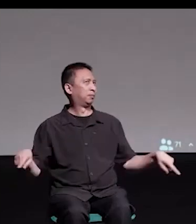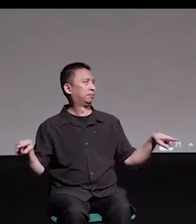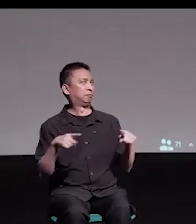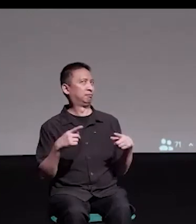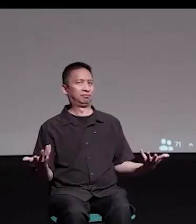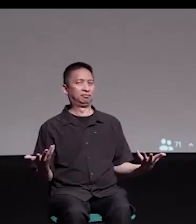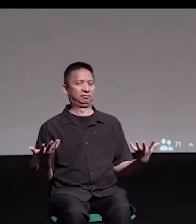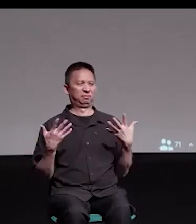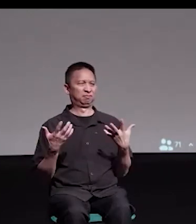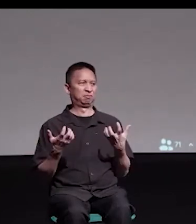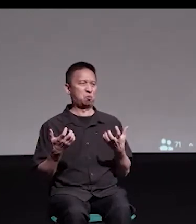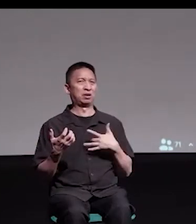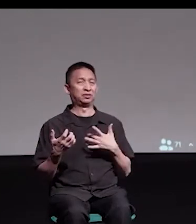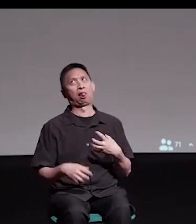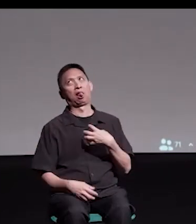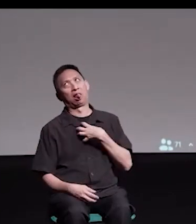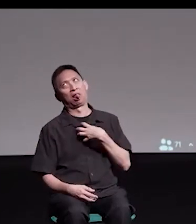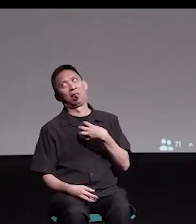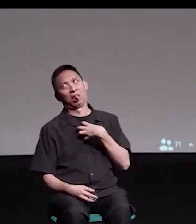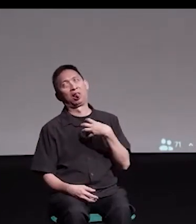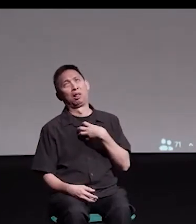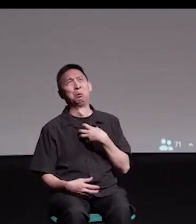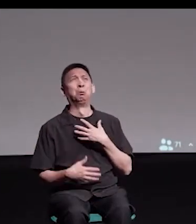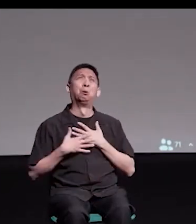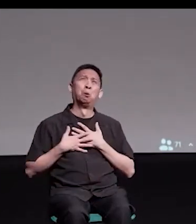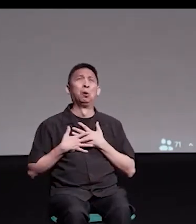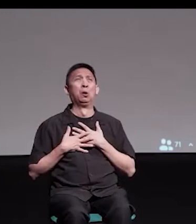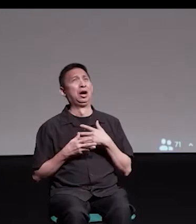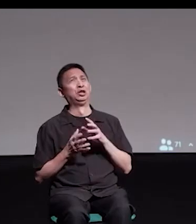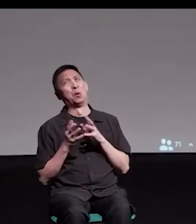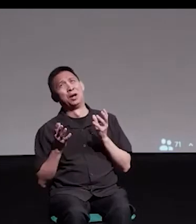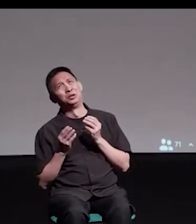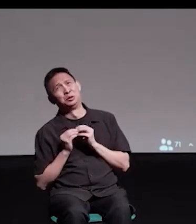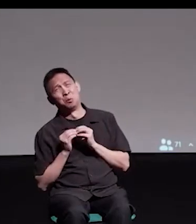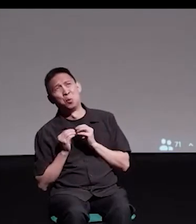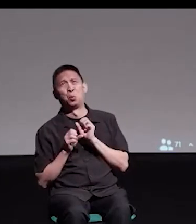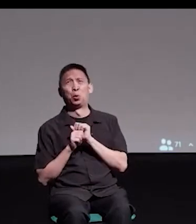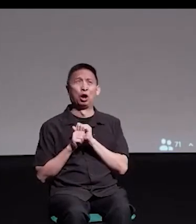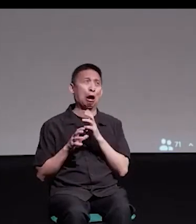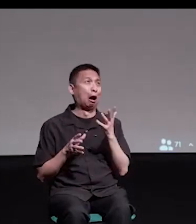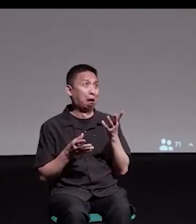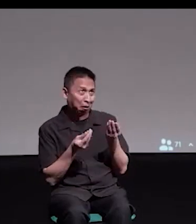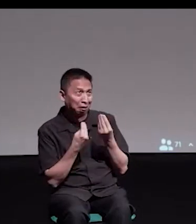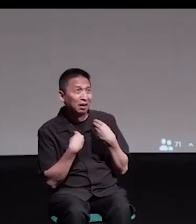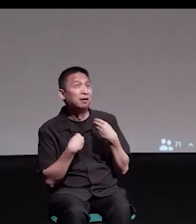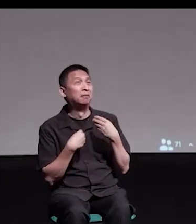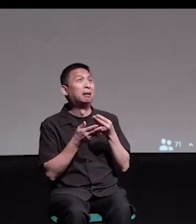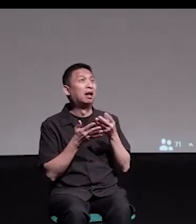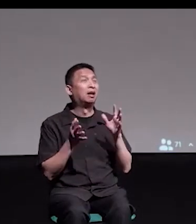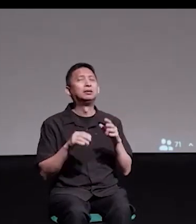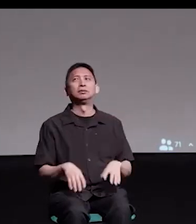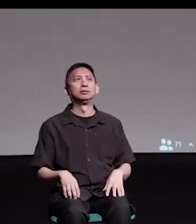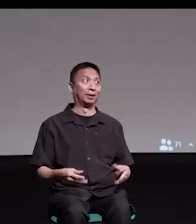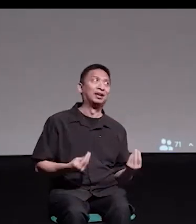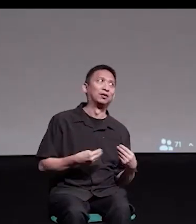we're, whining about this is really hard, give us more. But it's also it is really hard, give us